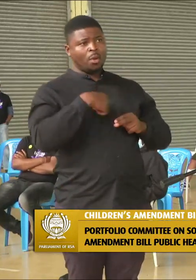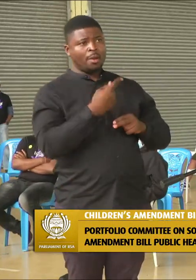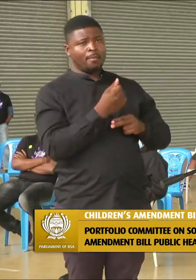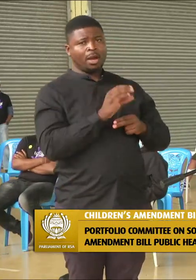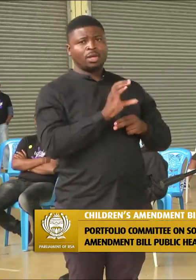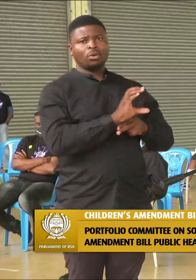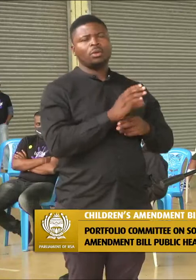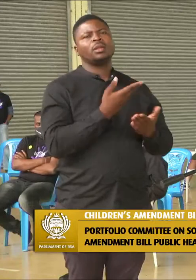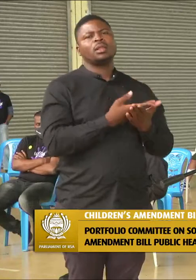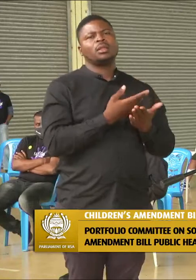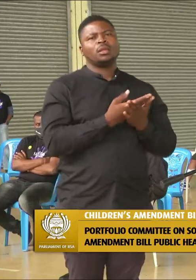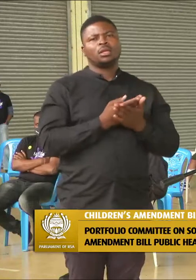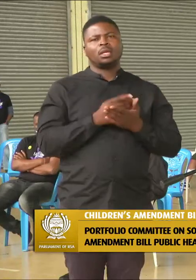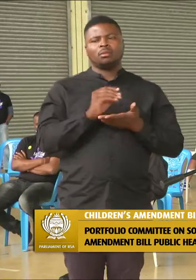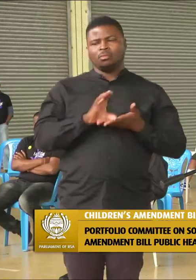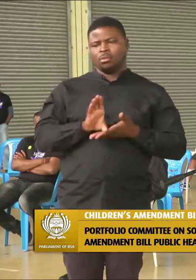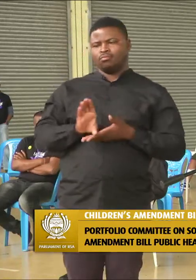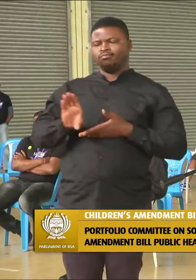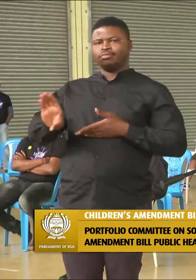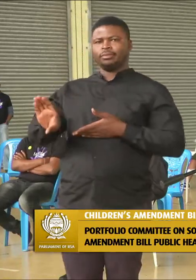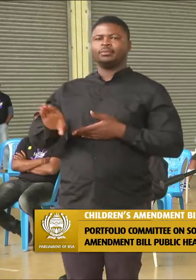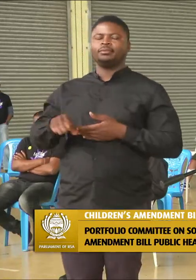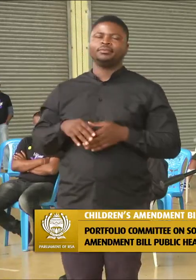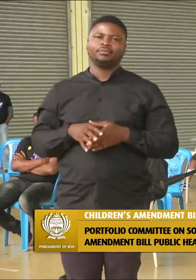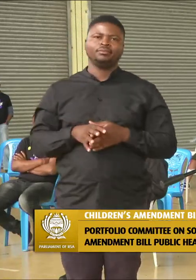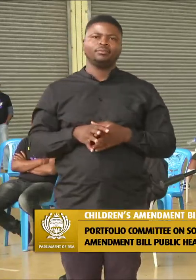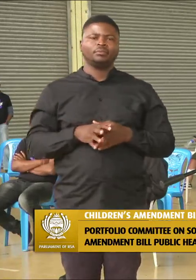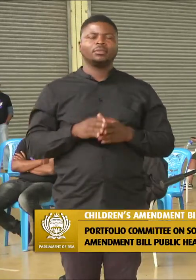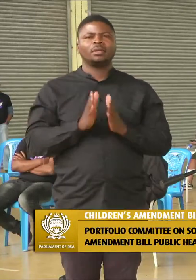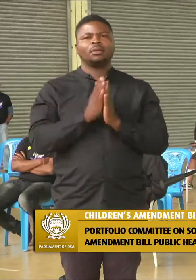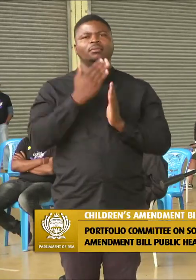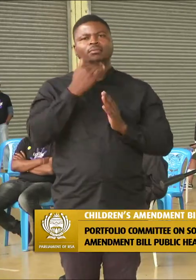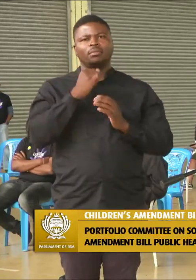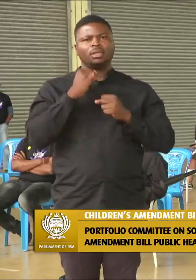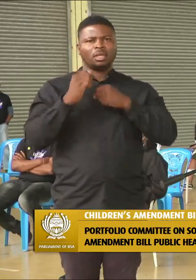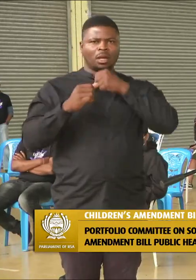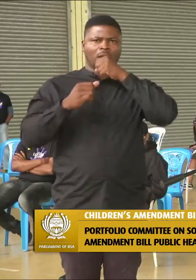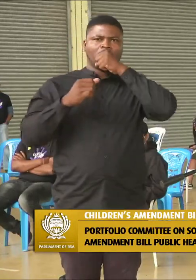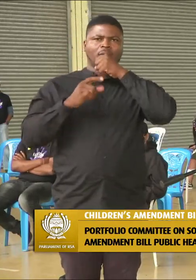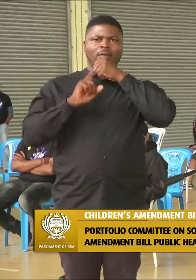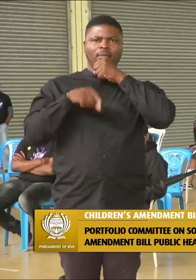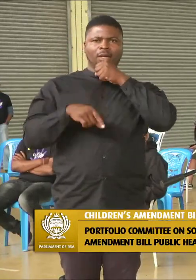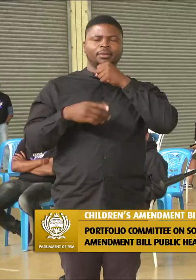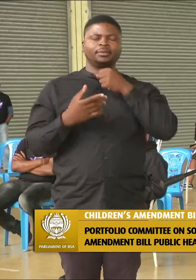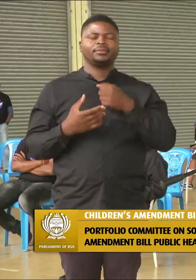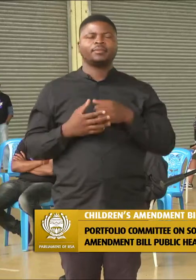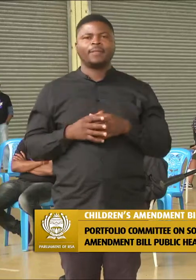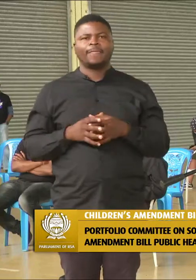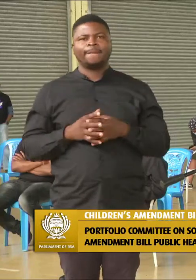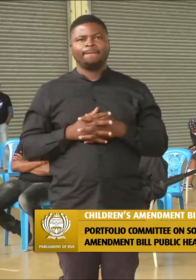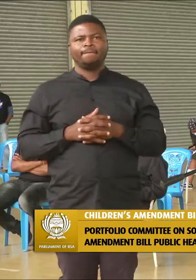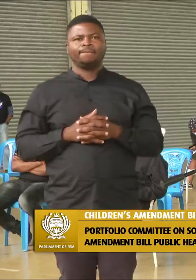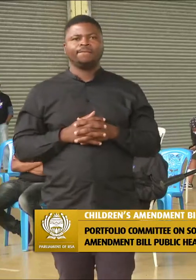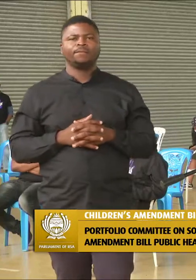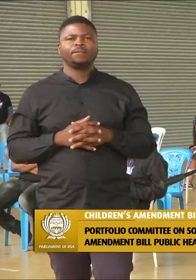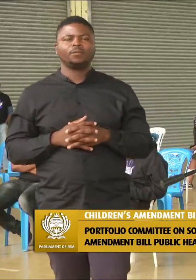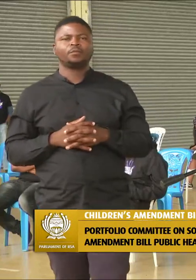Usondele kancane ususe imask. Sizobuya siyibuyisele. Njengomnyango wezokuthuthukiswa